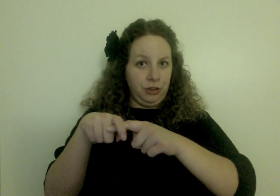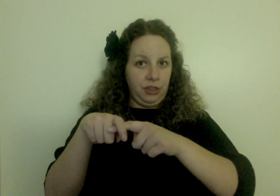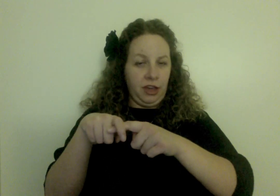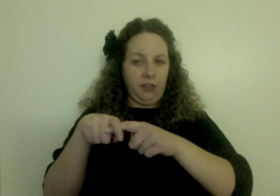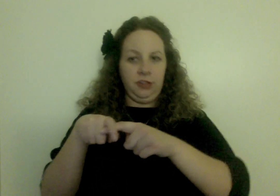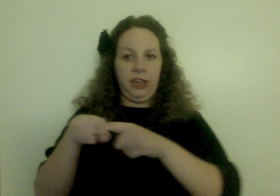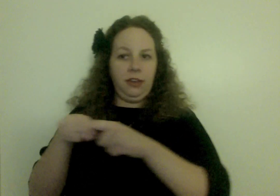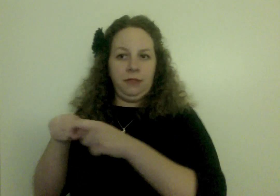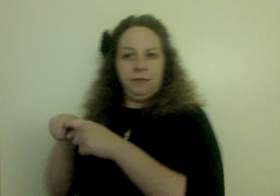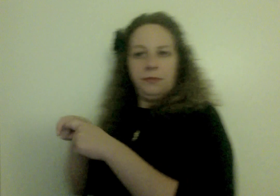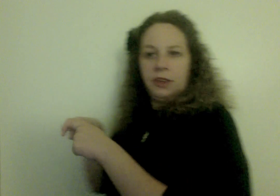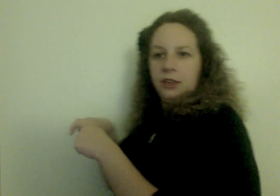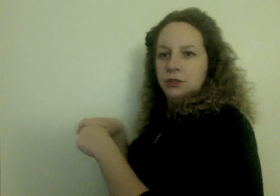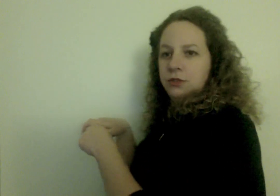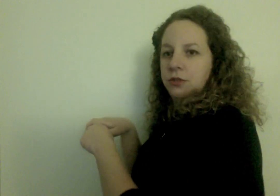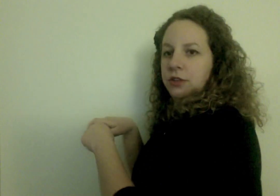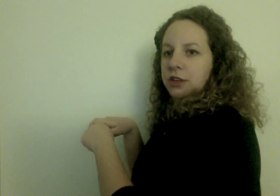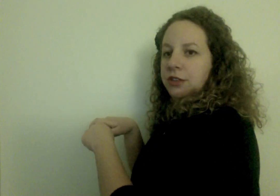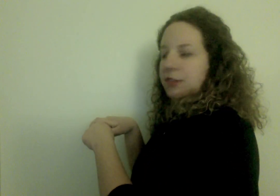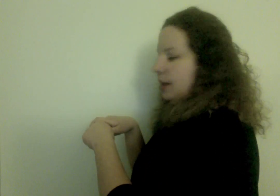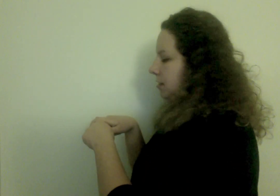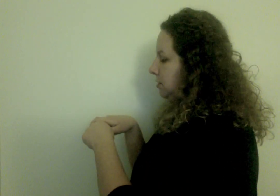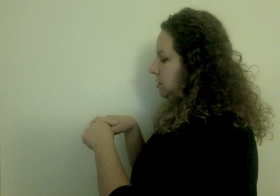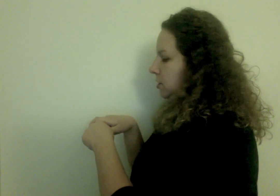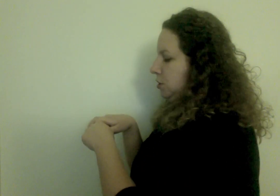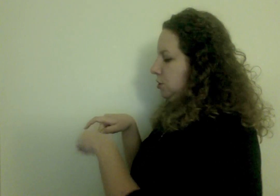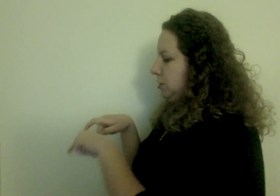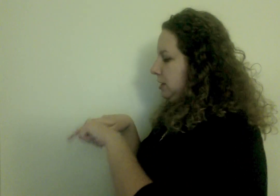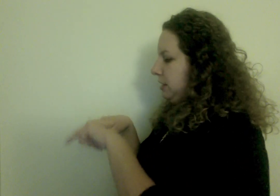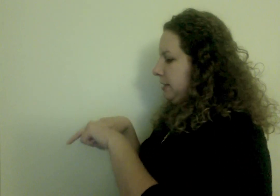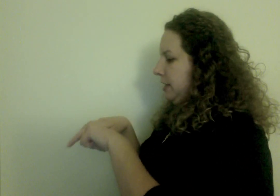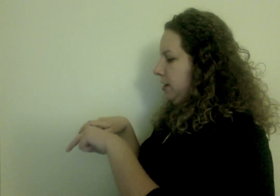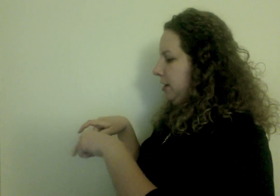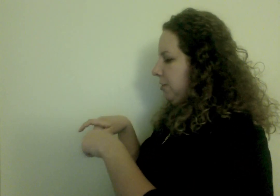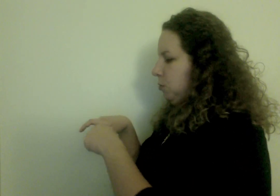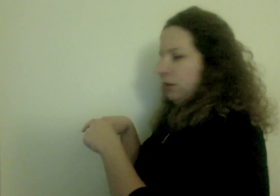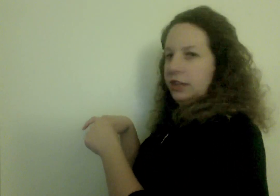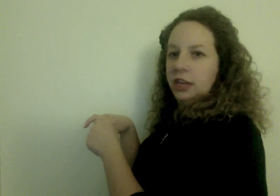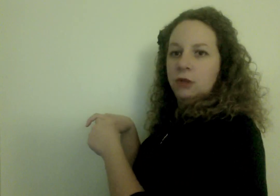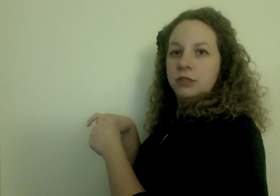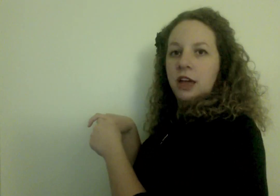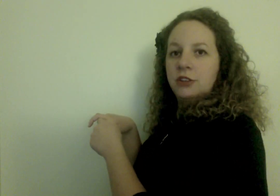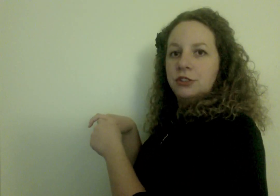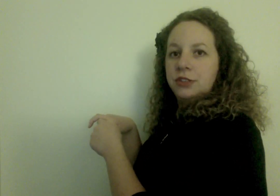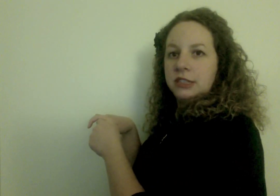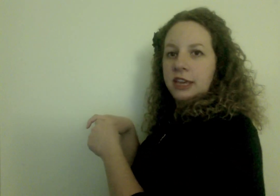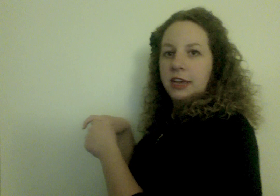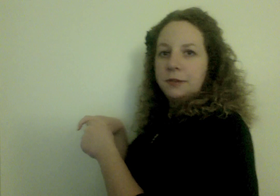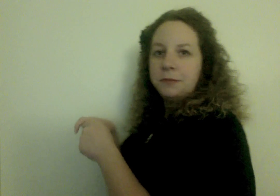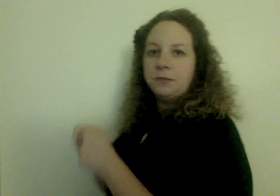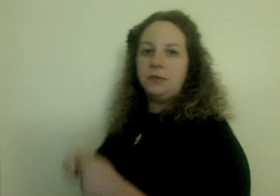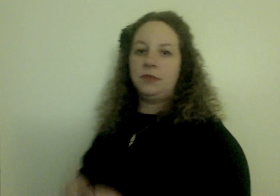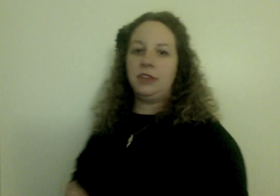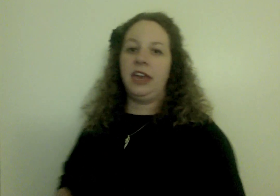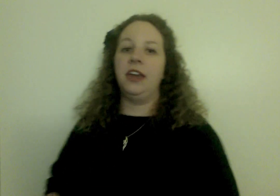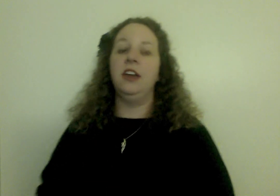the other leg. Okay, so if you look at that, so you can see I was here, and then one leg goes under this leg. Okay.